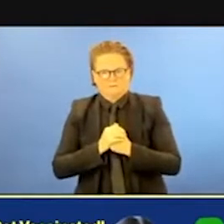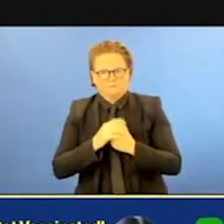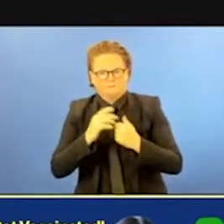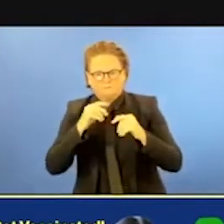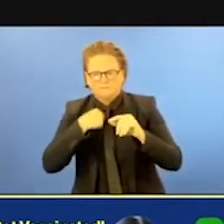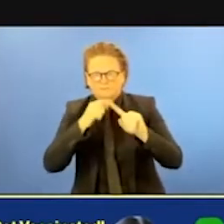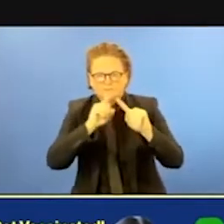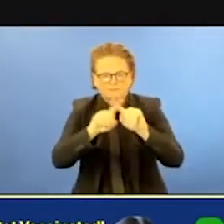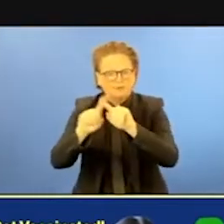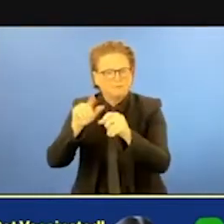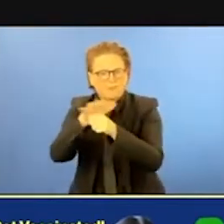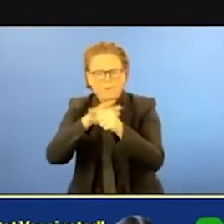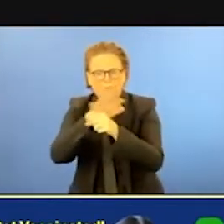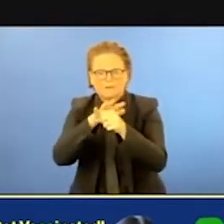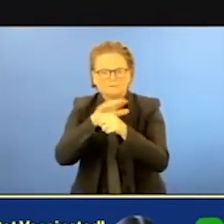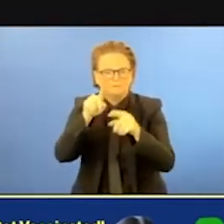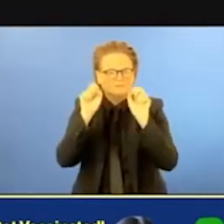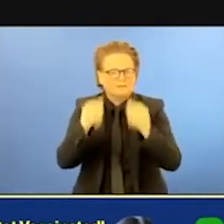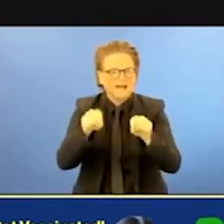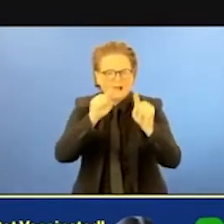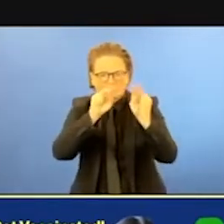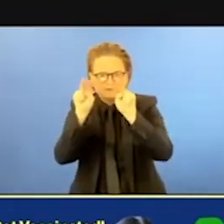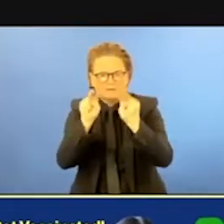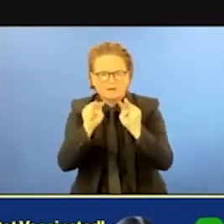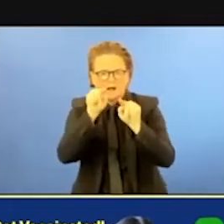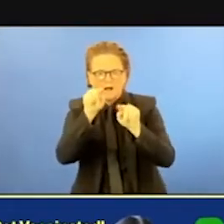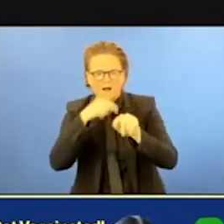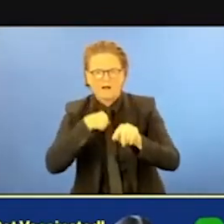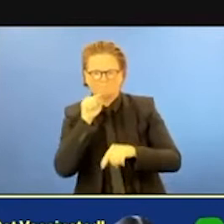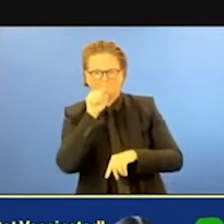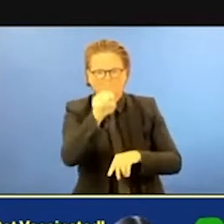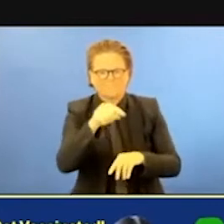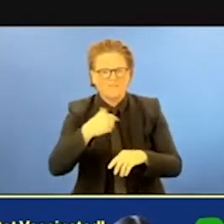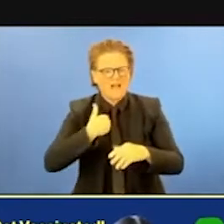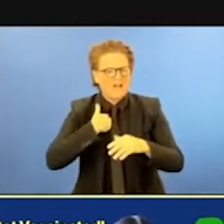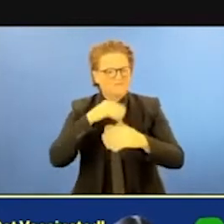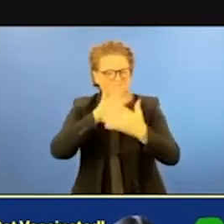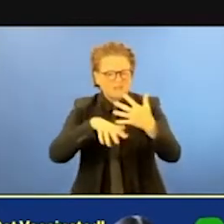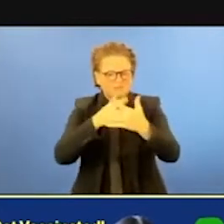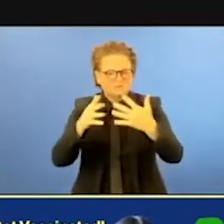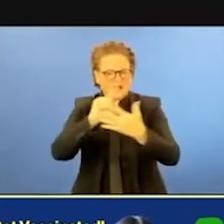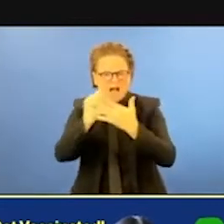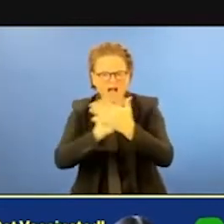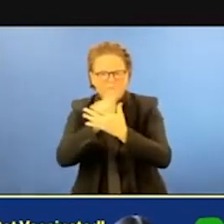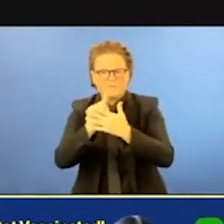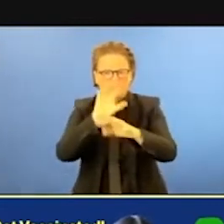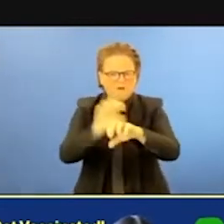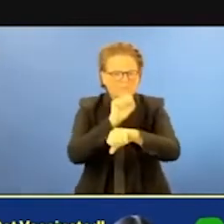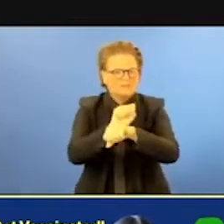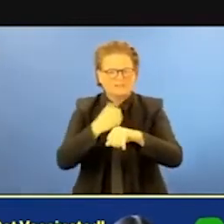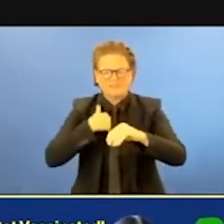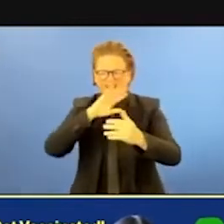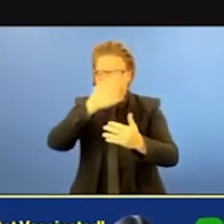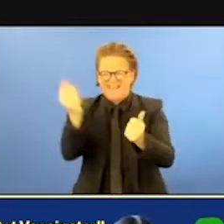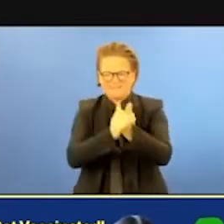and hours. You can book an appointment. There's also information on partners who